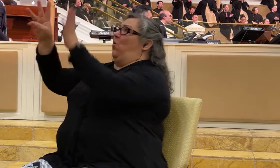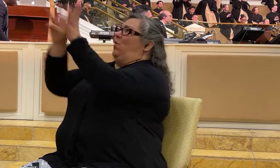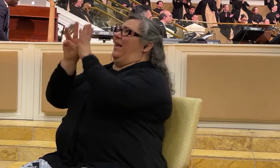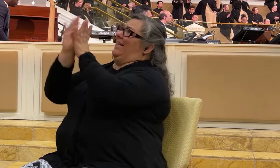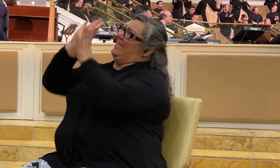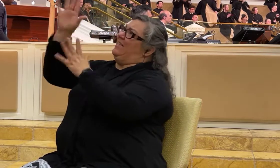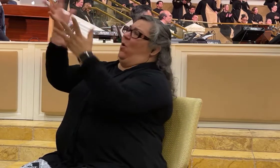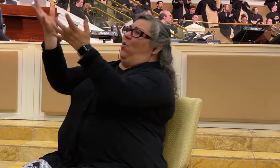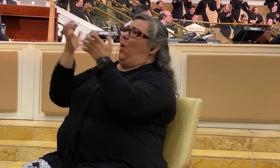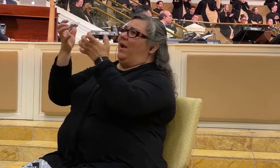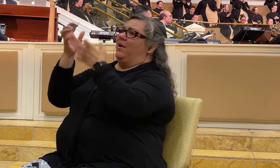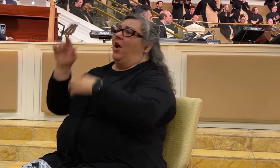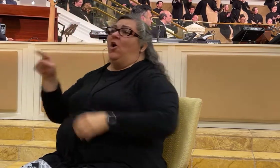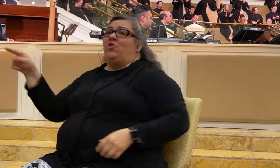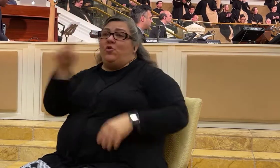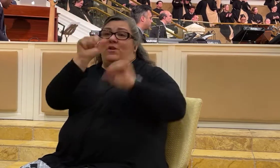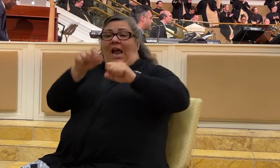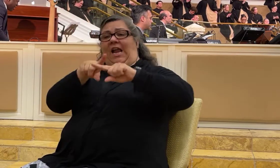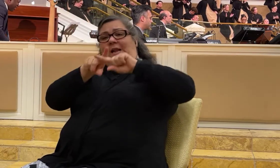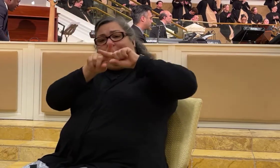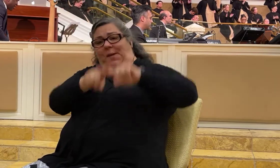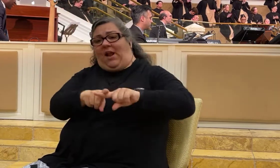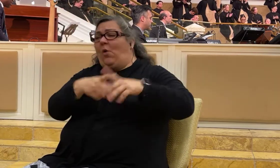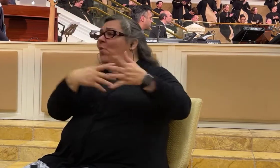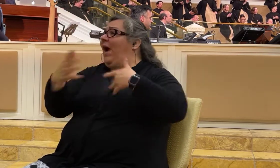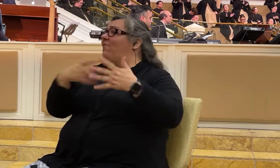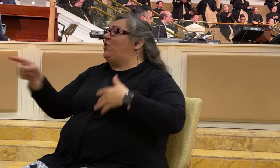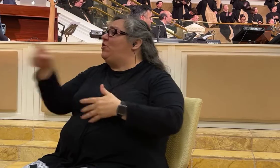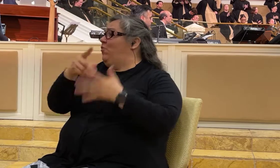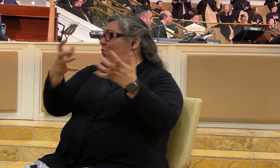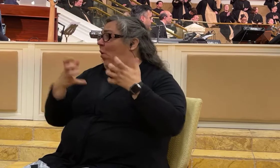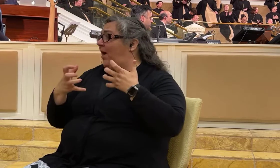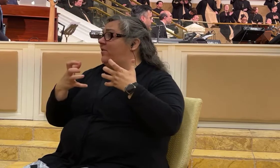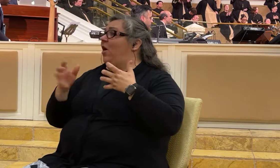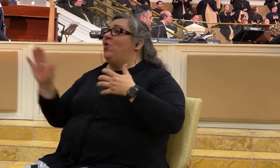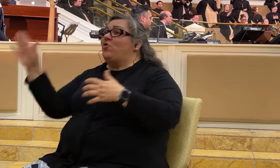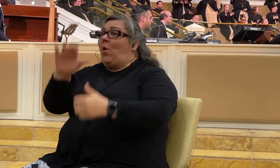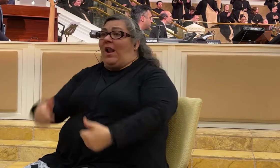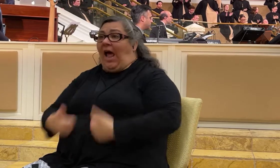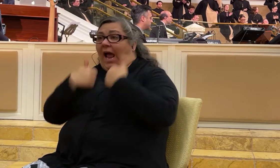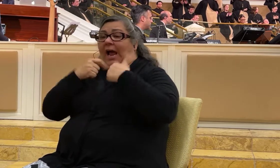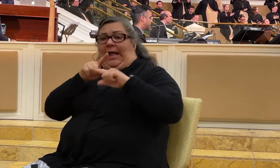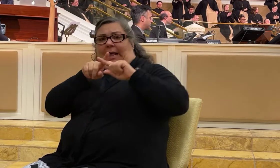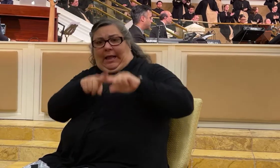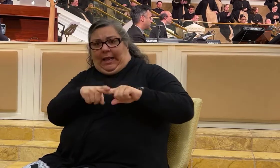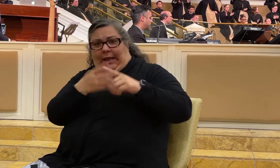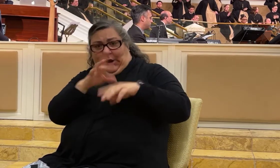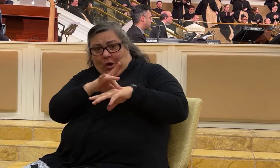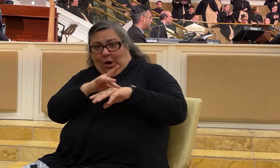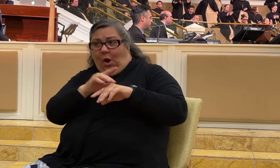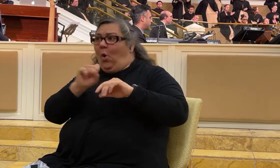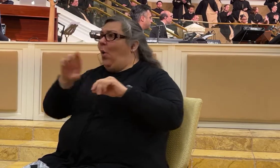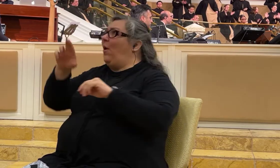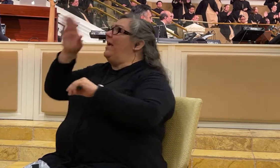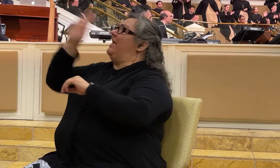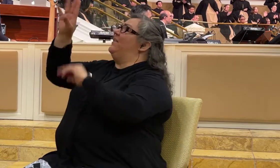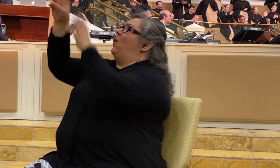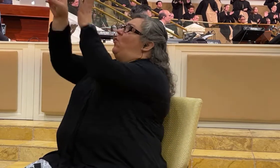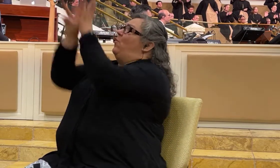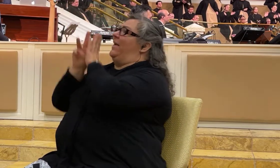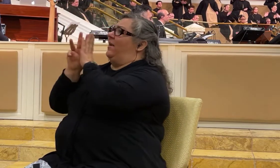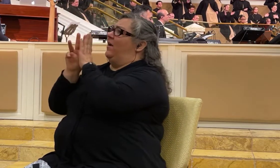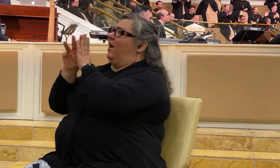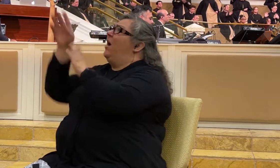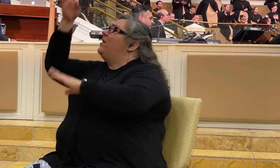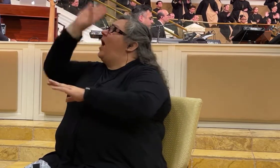your home where you want. You can put the basket of your life where you want. But it's about God's will. Where does